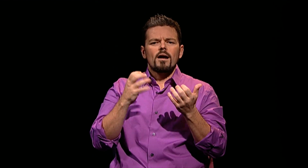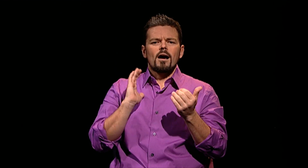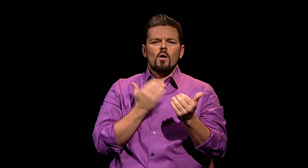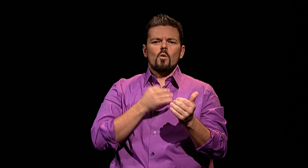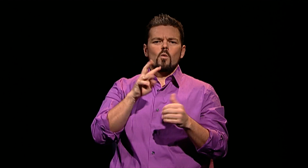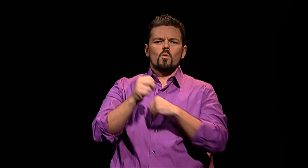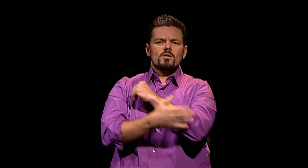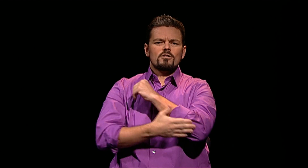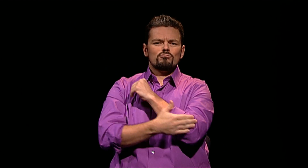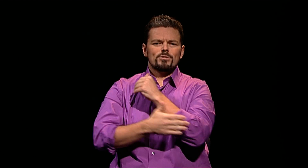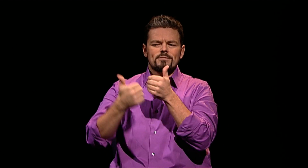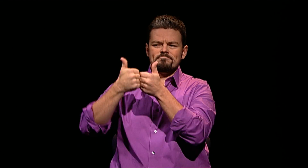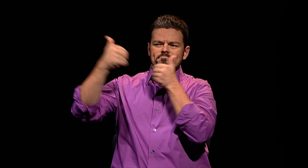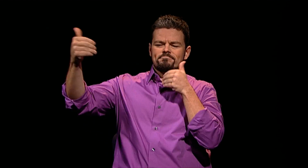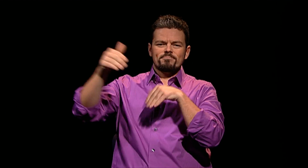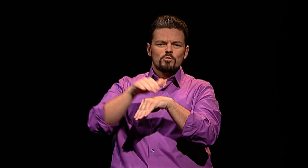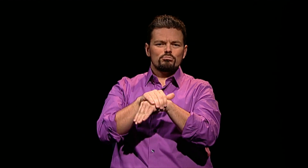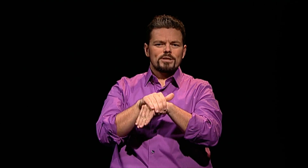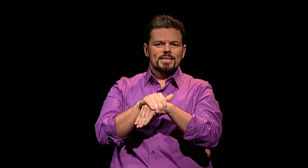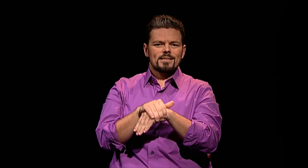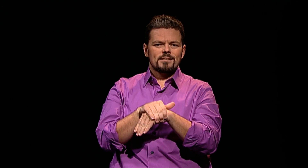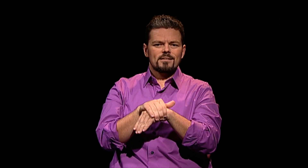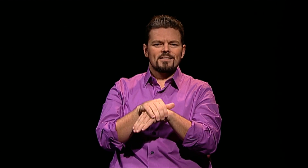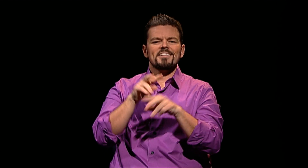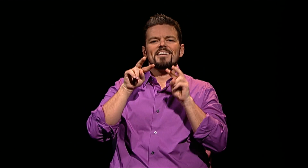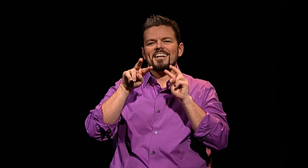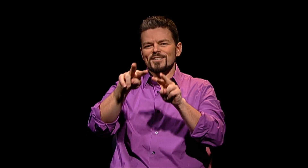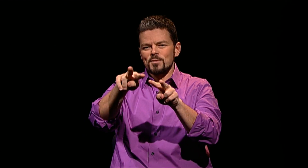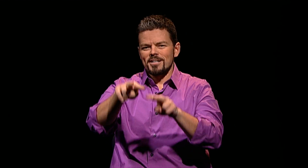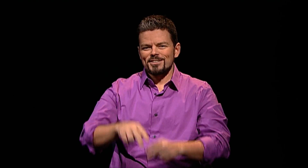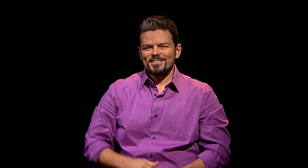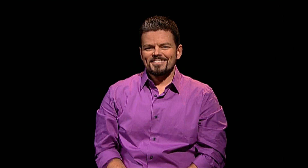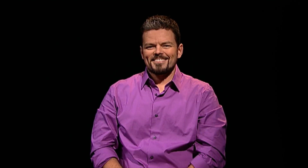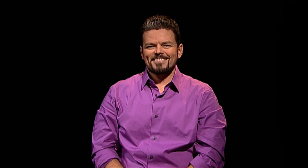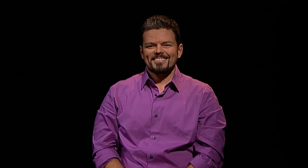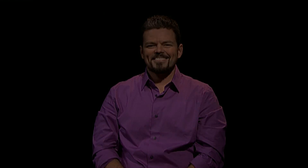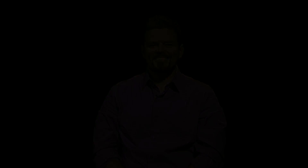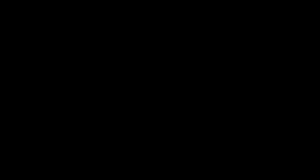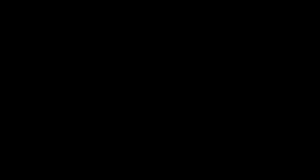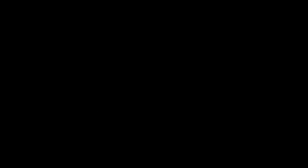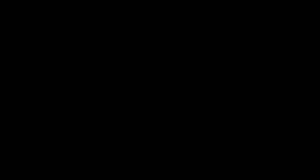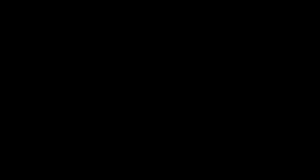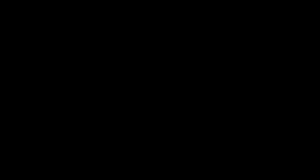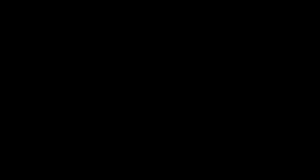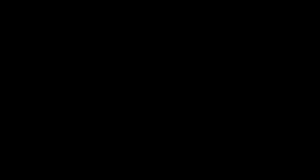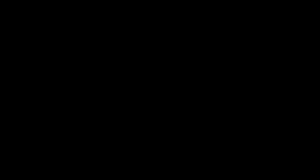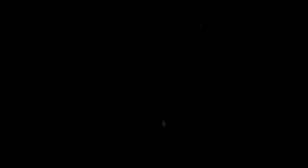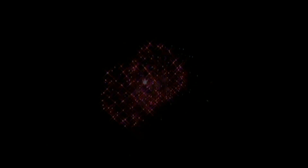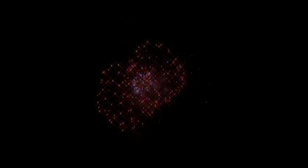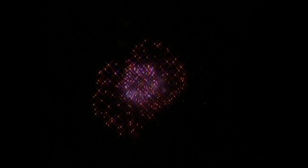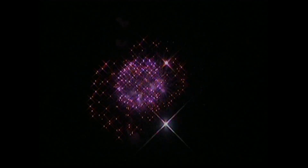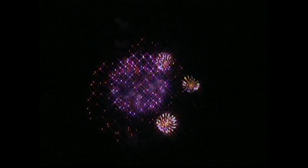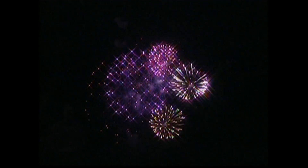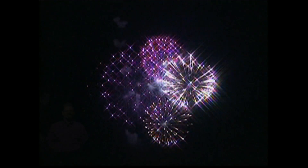that we wanted to be our own country separate from Great Britain? Let's watch.